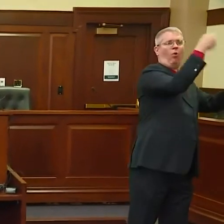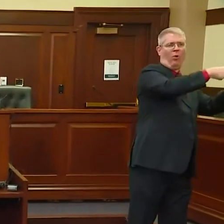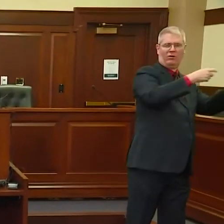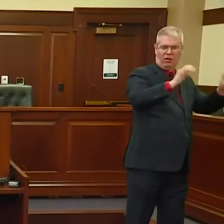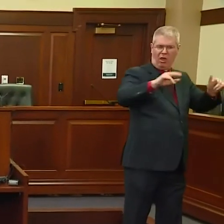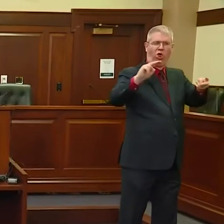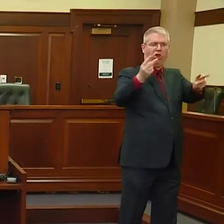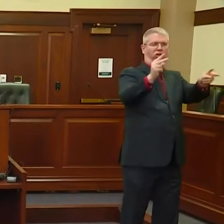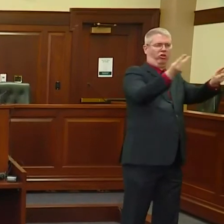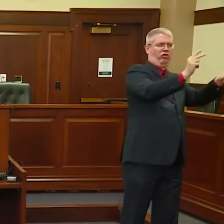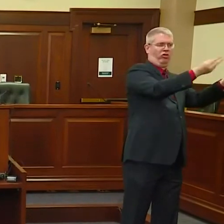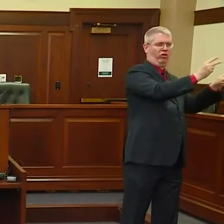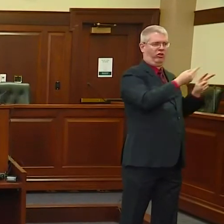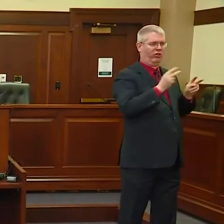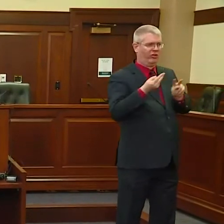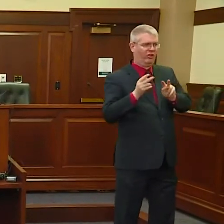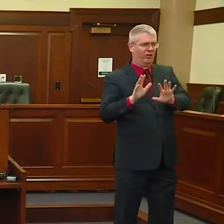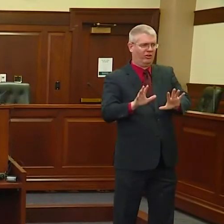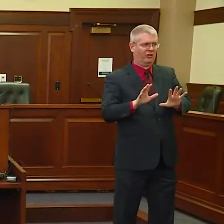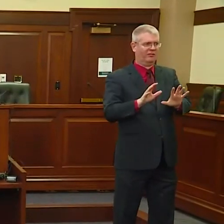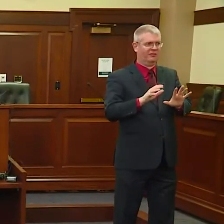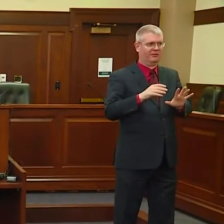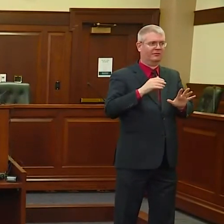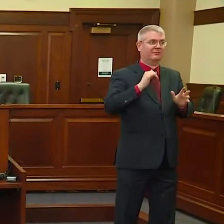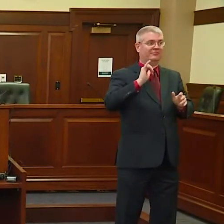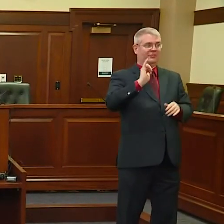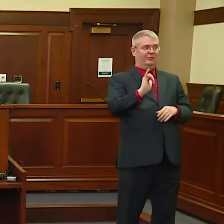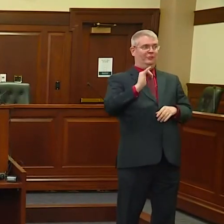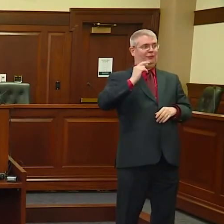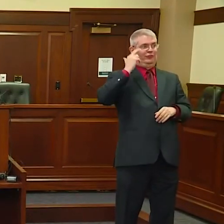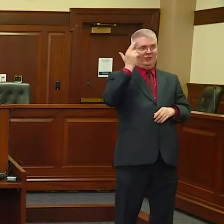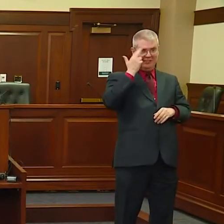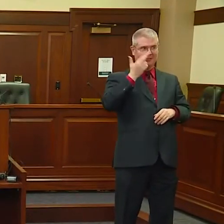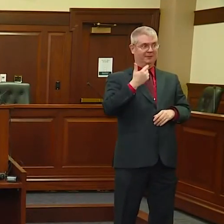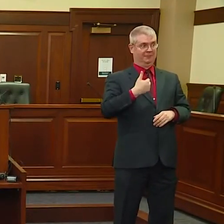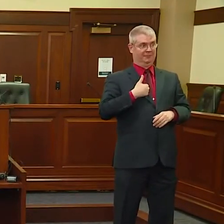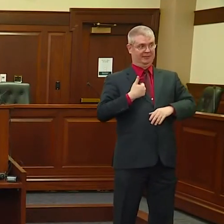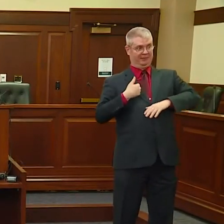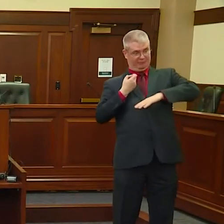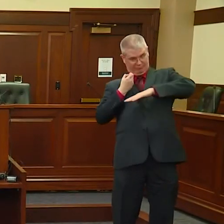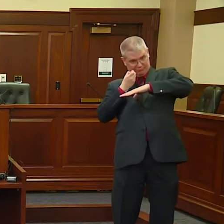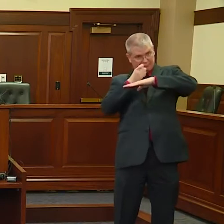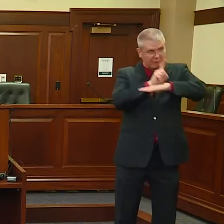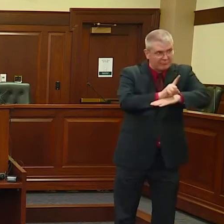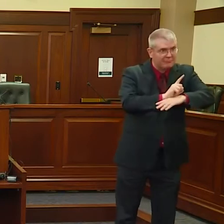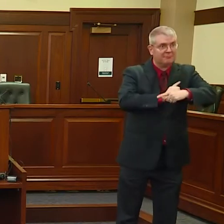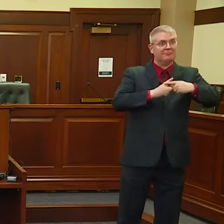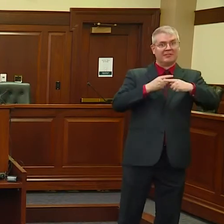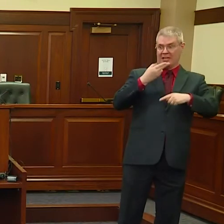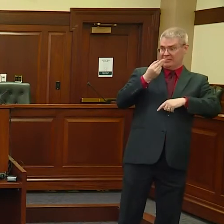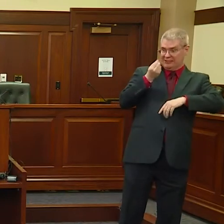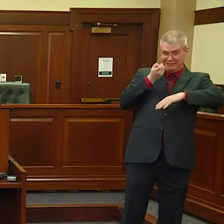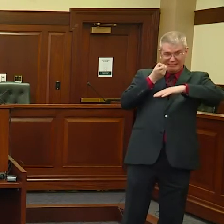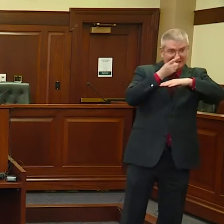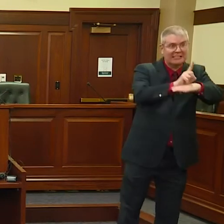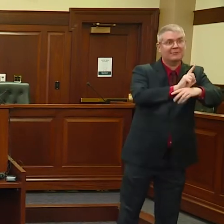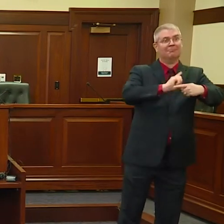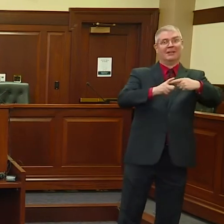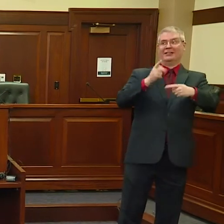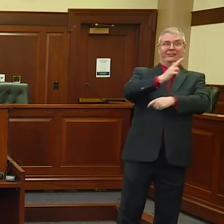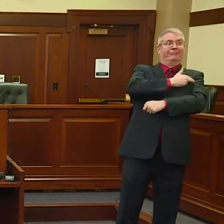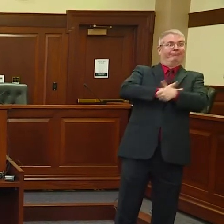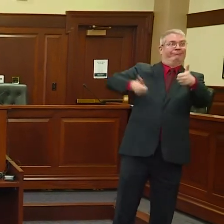about that graph about healthcare capacity, we hadn't done any of these things over here. And those things over